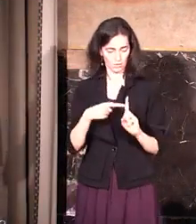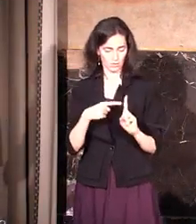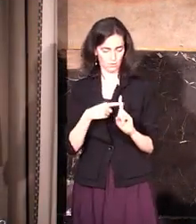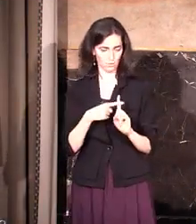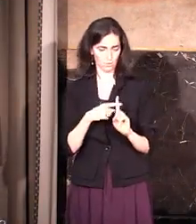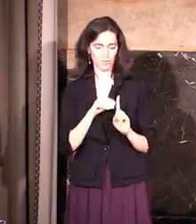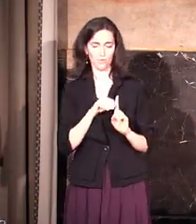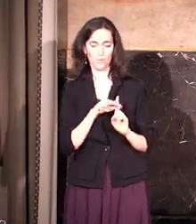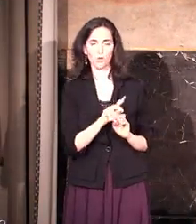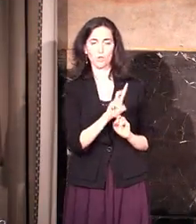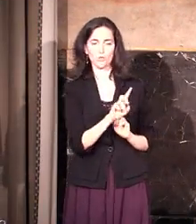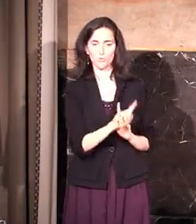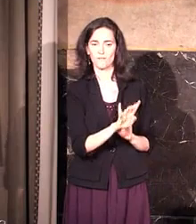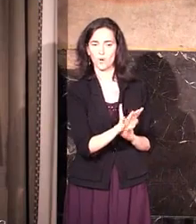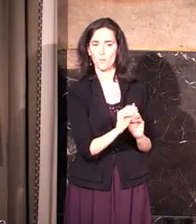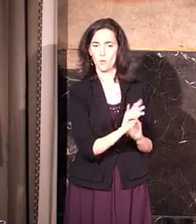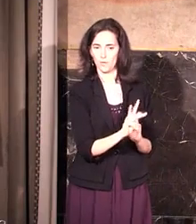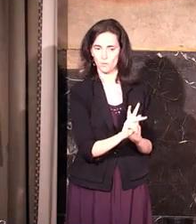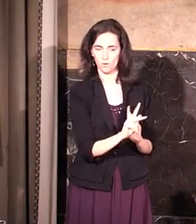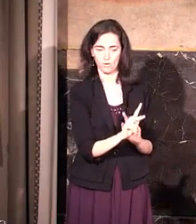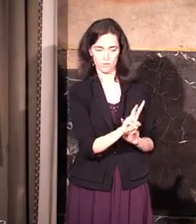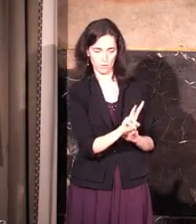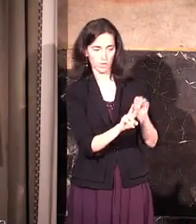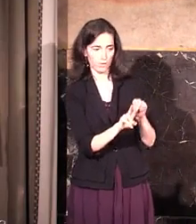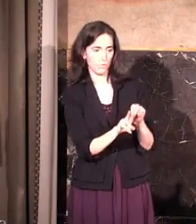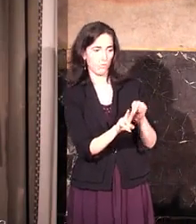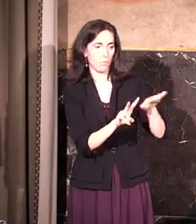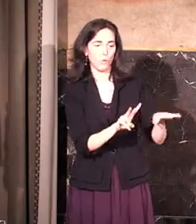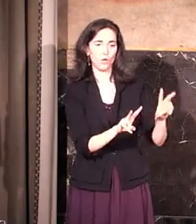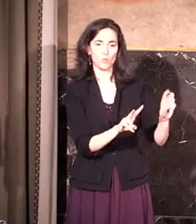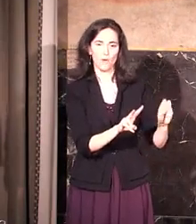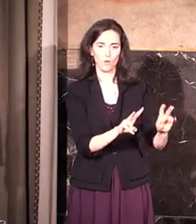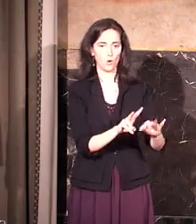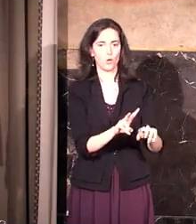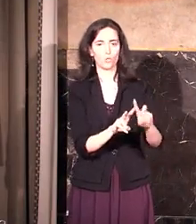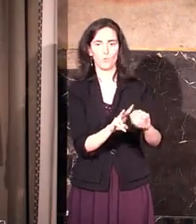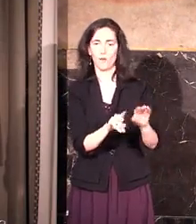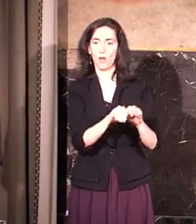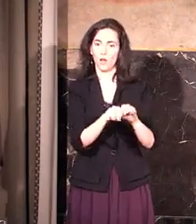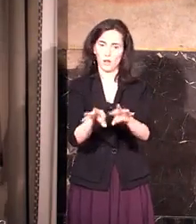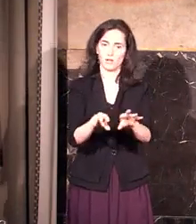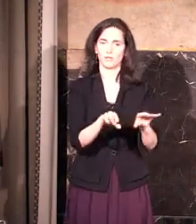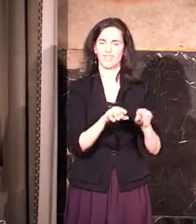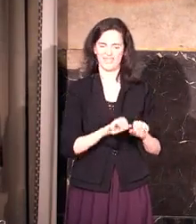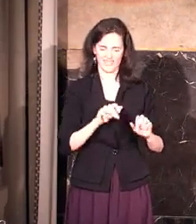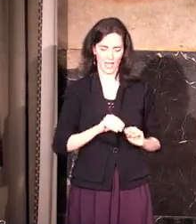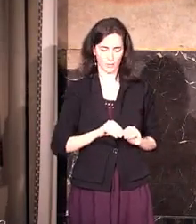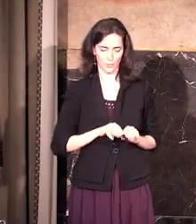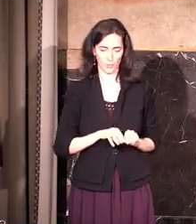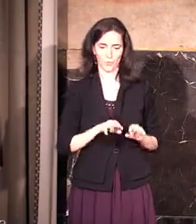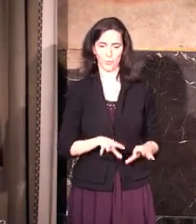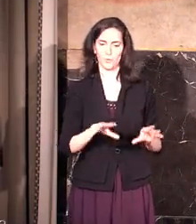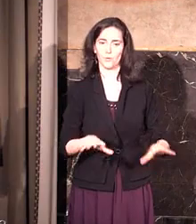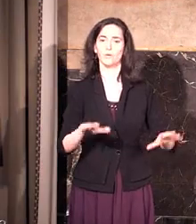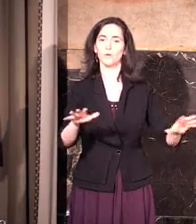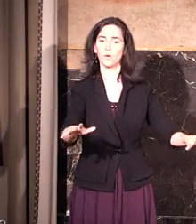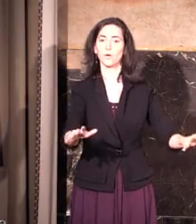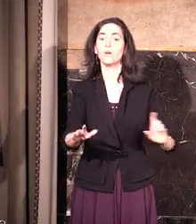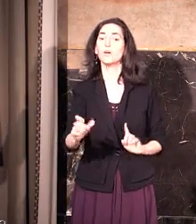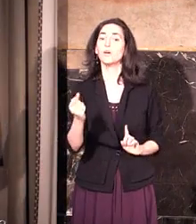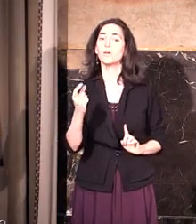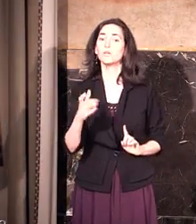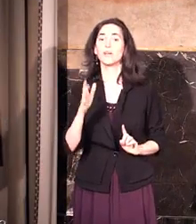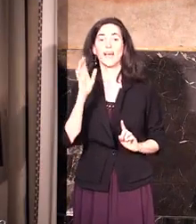average 2.4 other people. So it creates an exponential growth. Now that 2.4 is based on